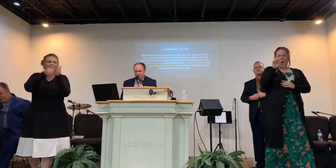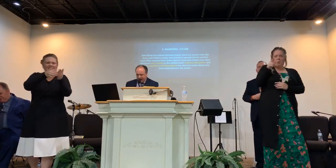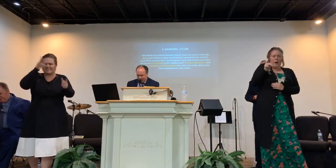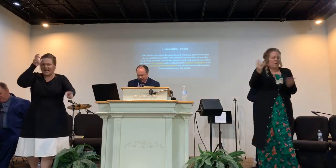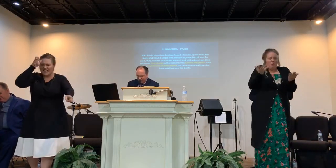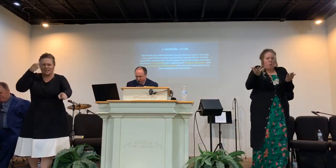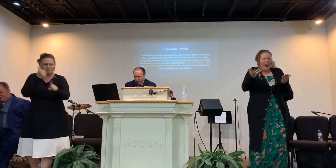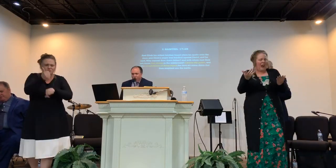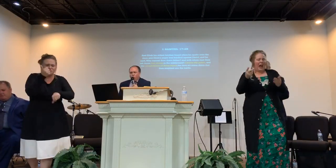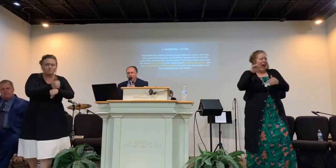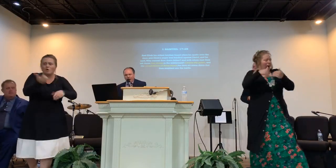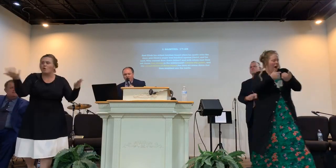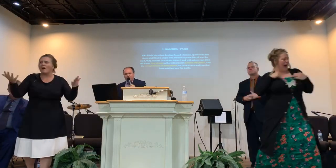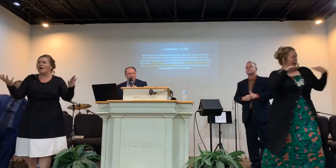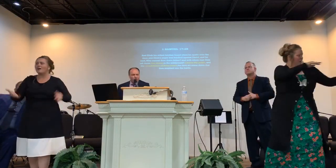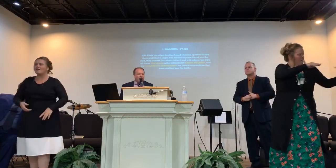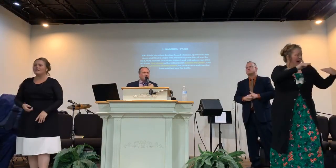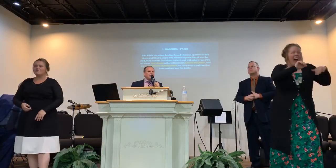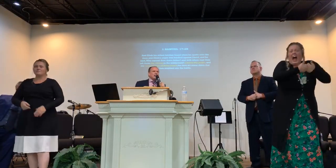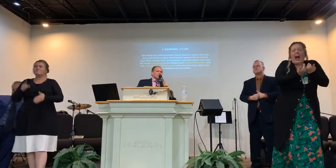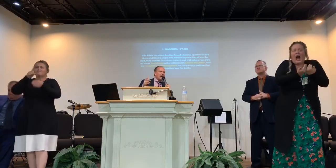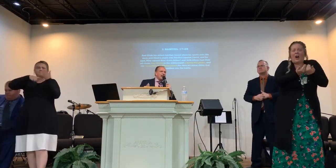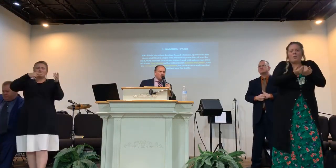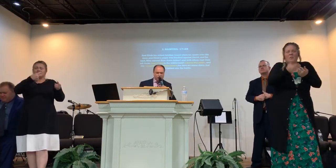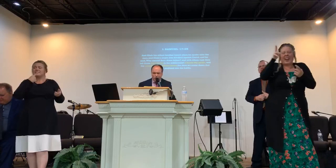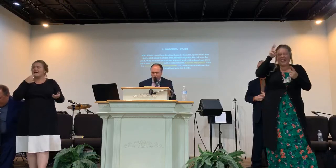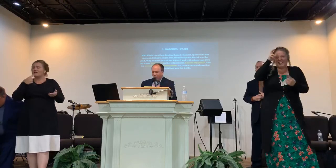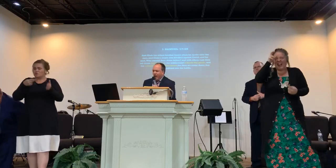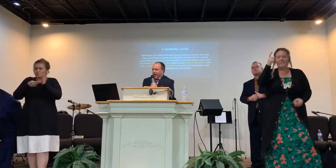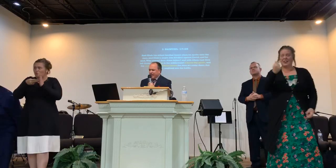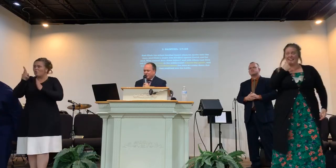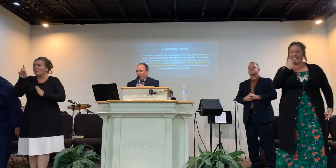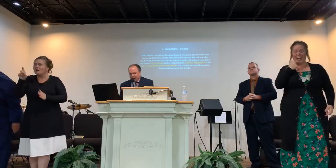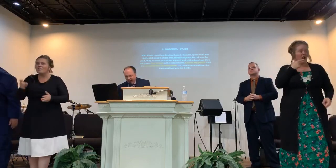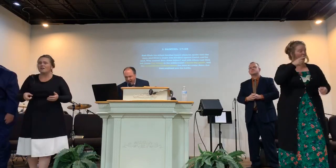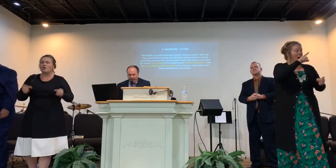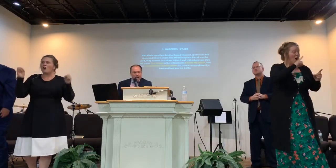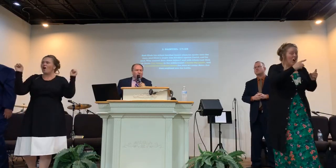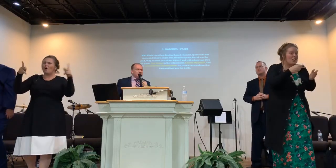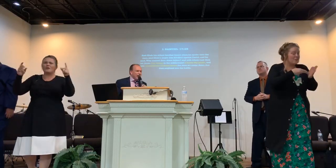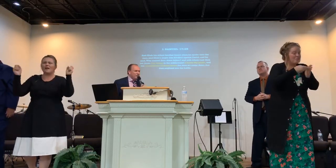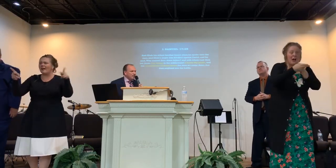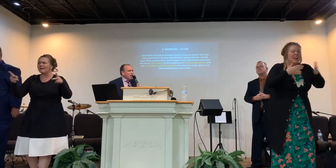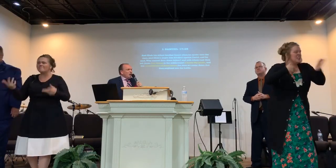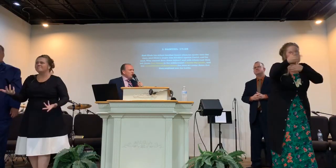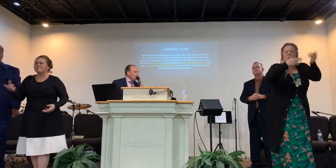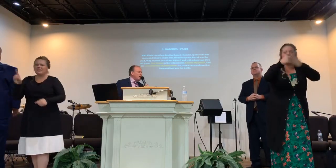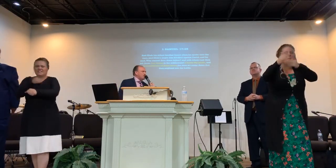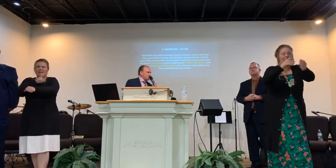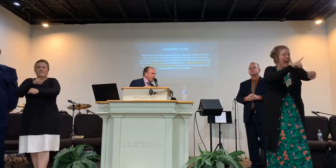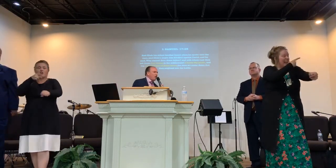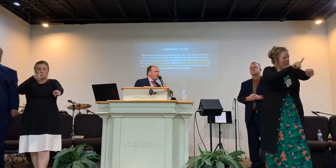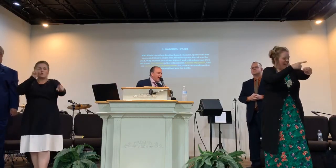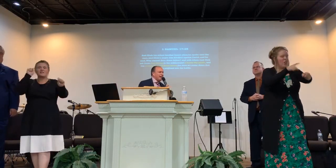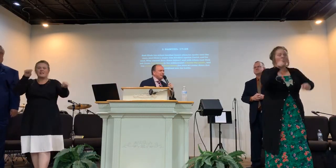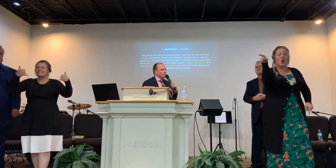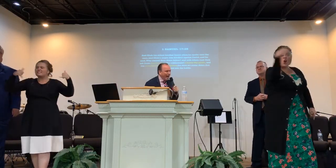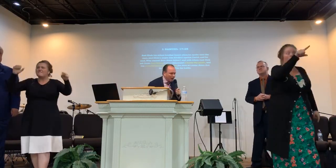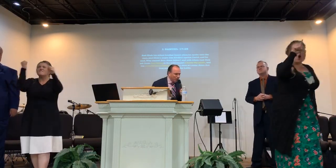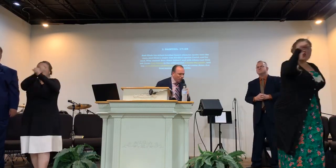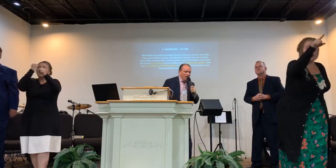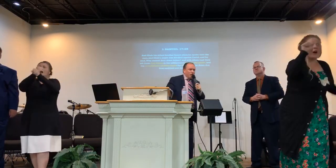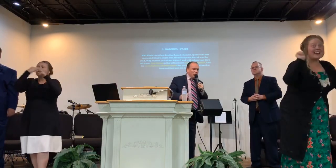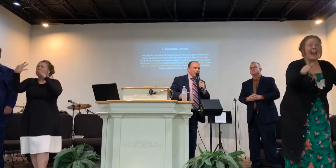Satan's accusation? What is it, the things that he's saying are true? It's okay, David, you can still fight